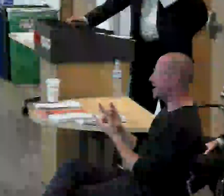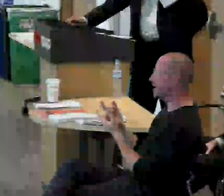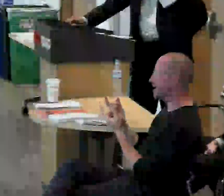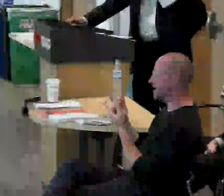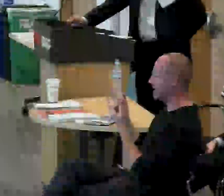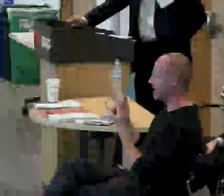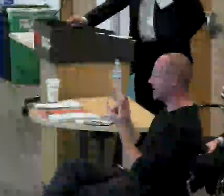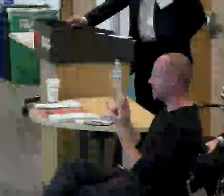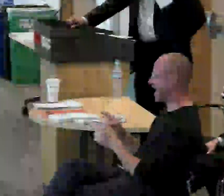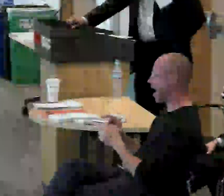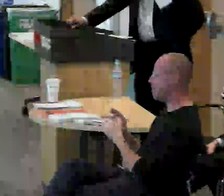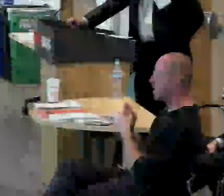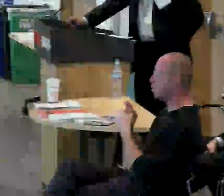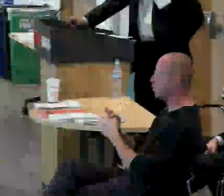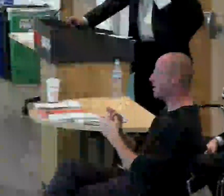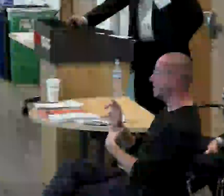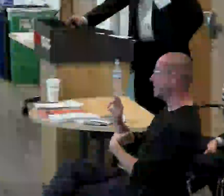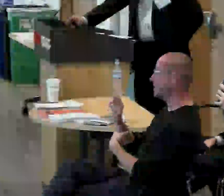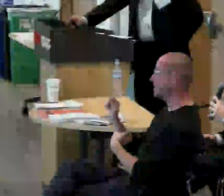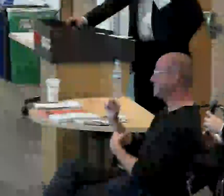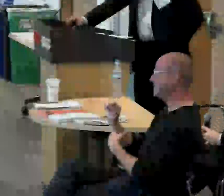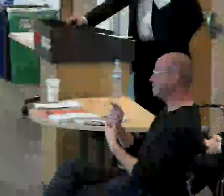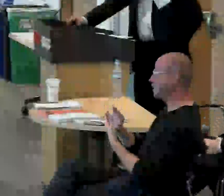the disability community than ever has.